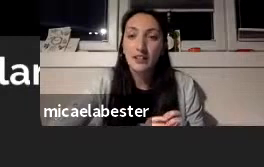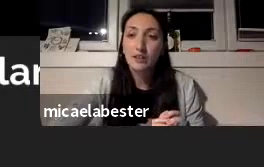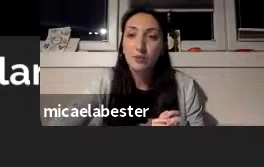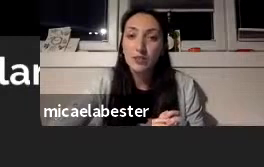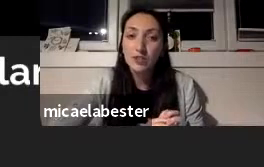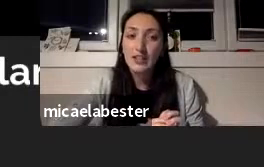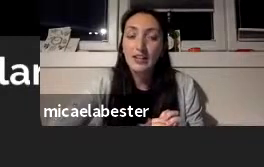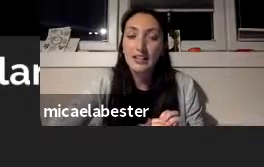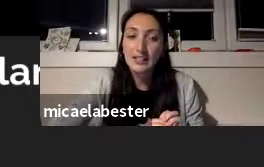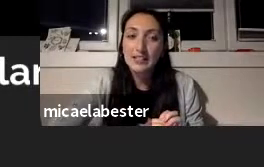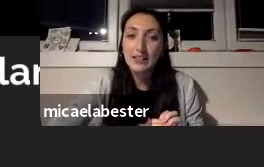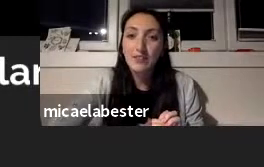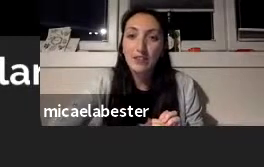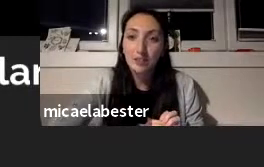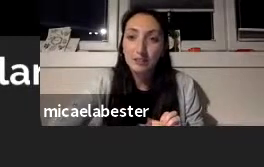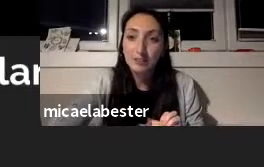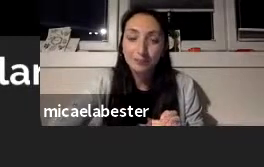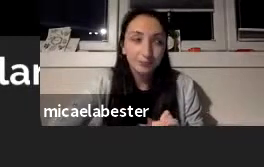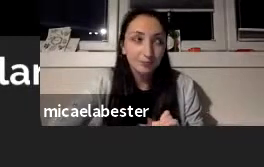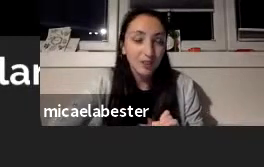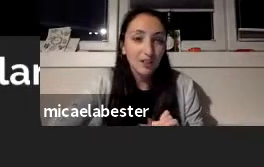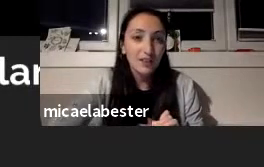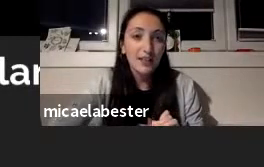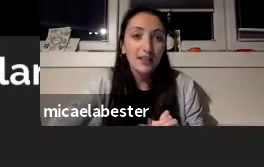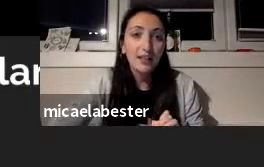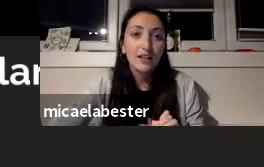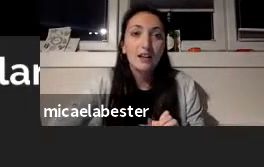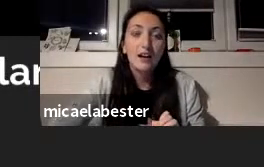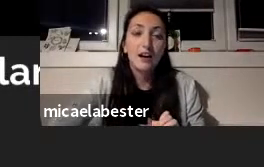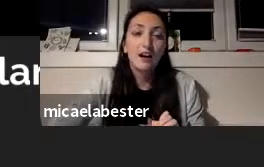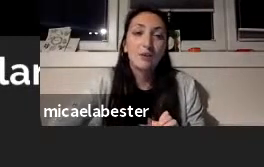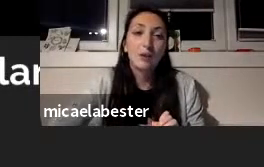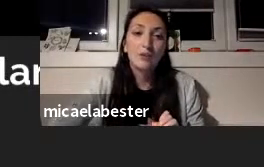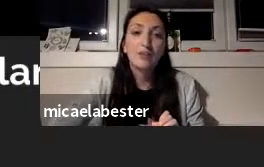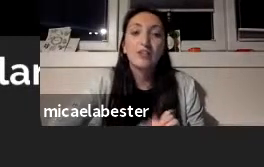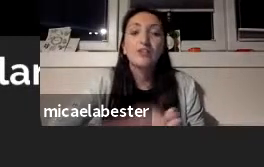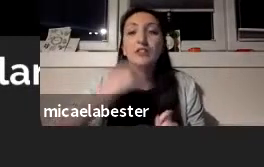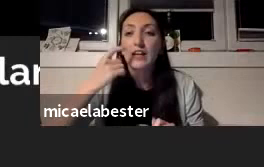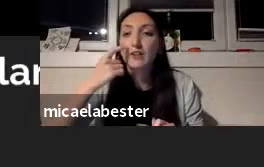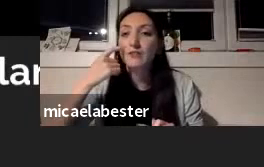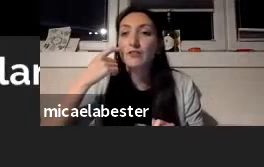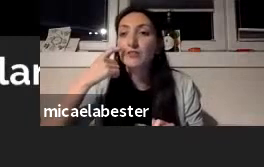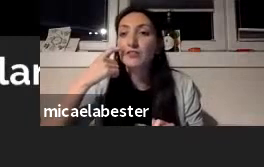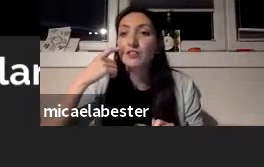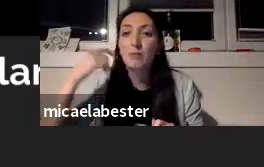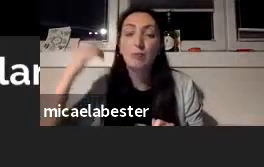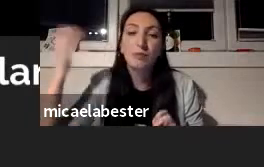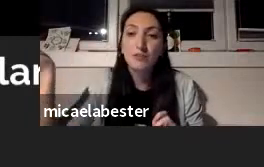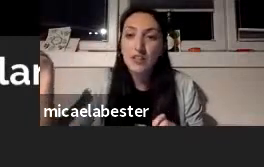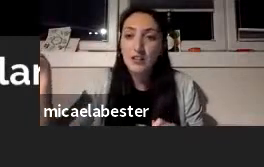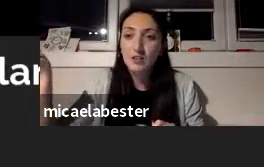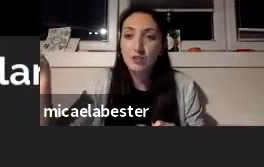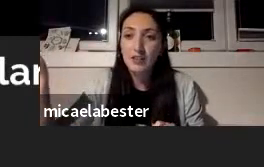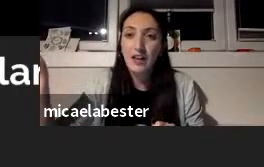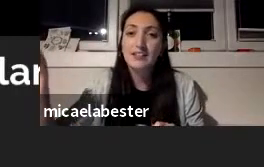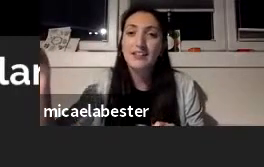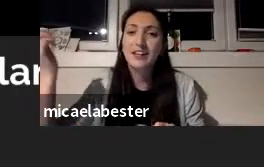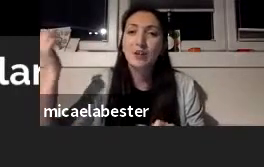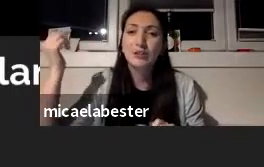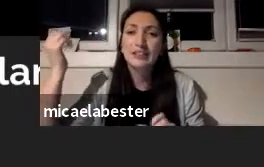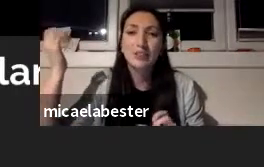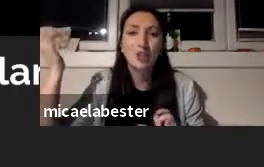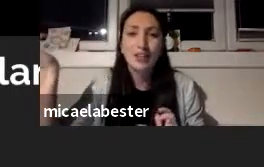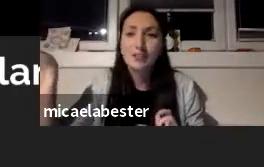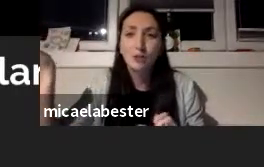universal sign language in 1973. The World Federation of the Deaf came up with 1,500 signs